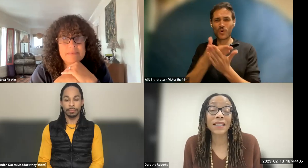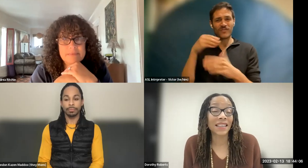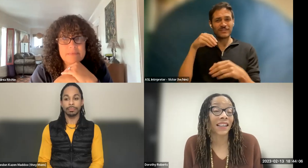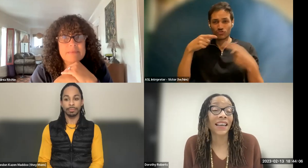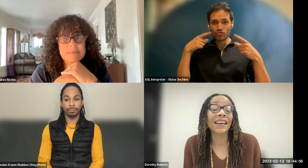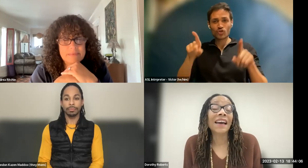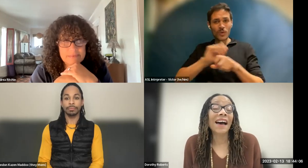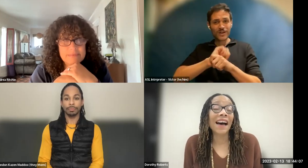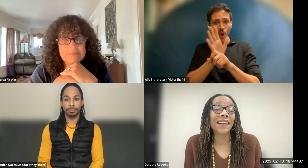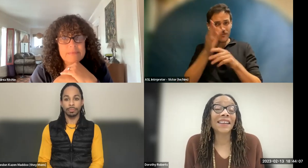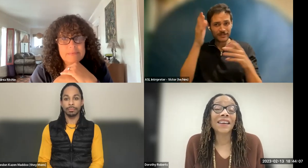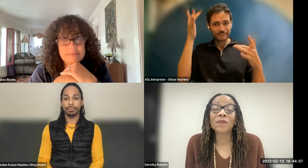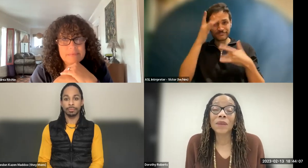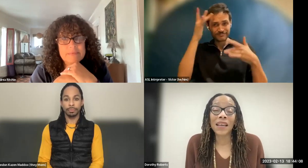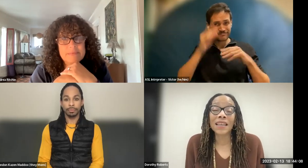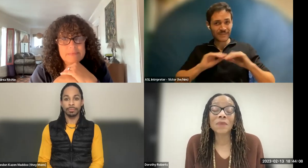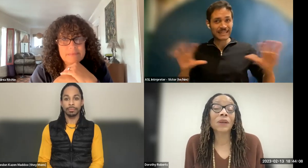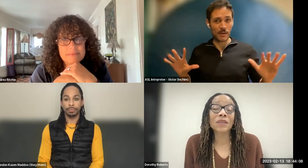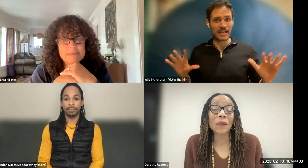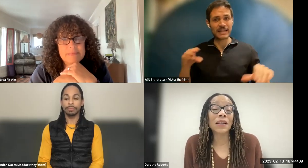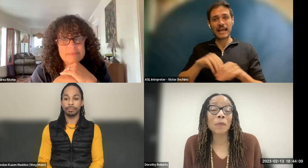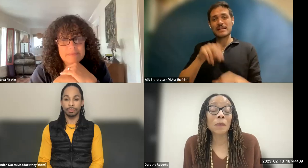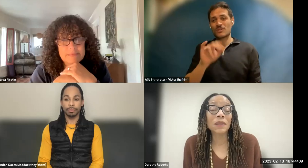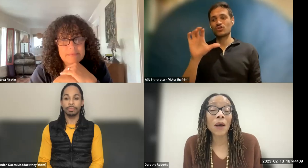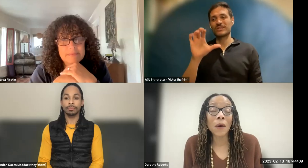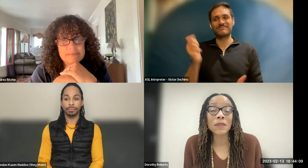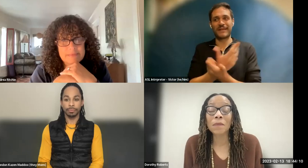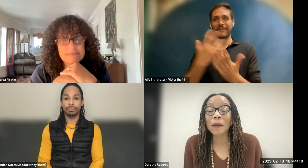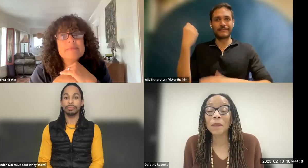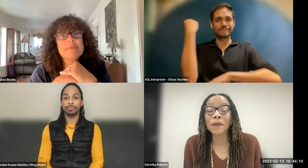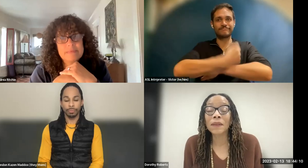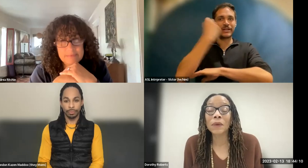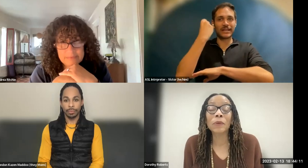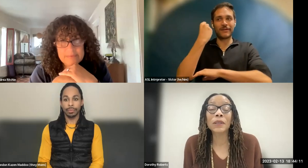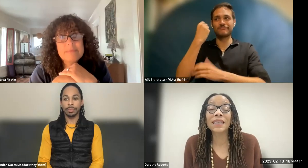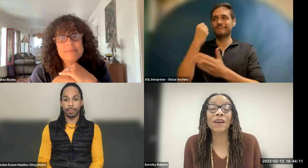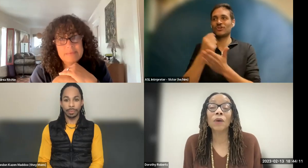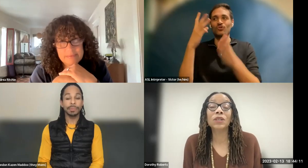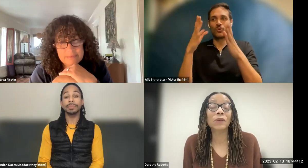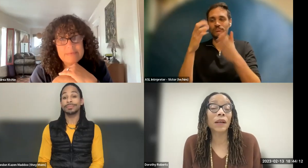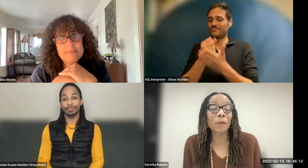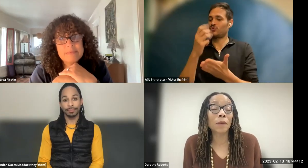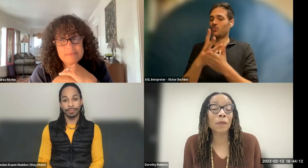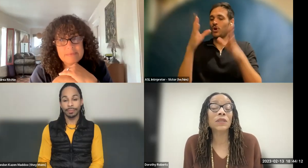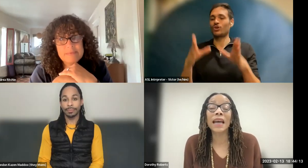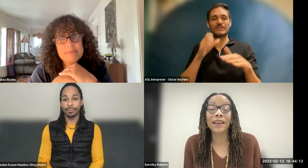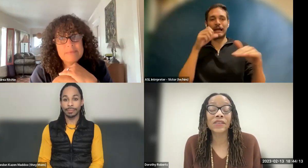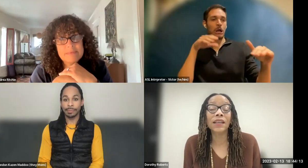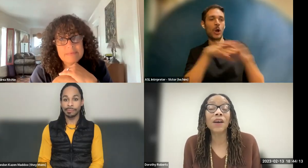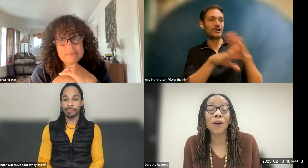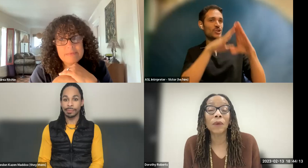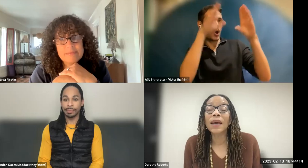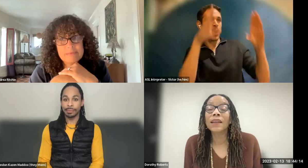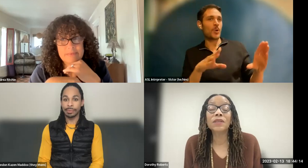down basically the caseworkers going into people's homes, and people were predicting, oh, children are going to be abused.